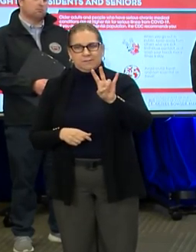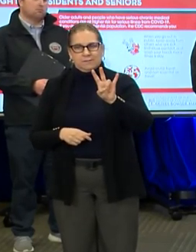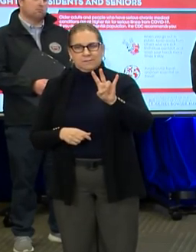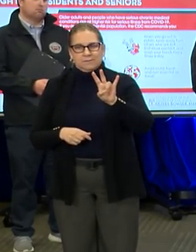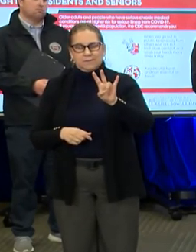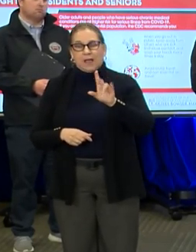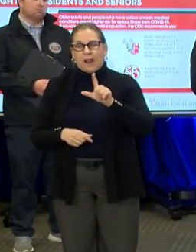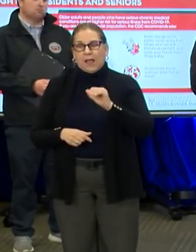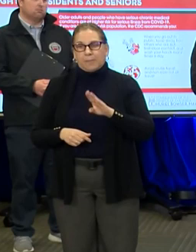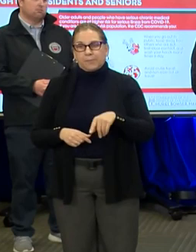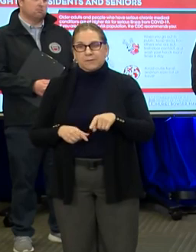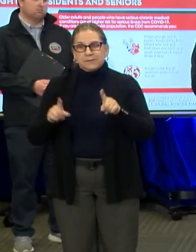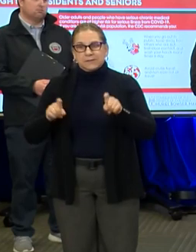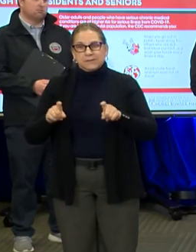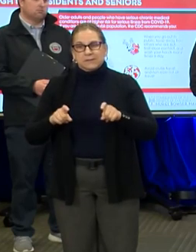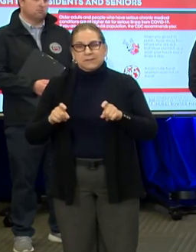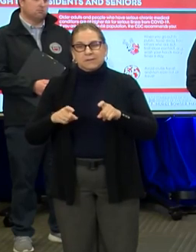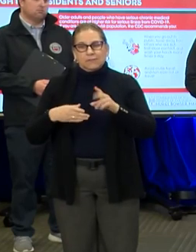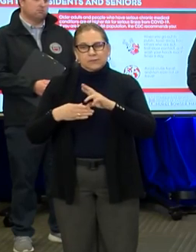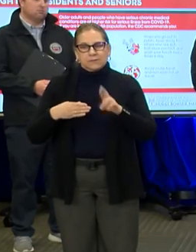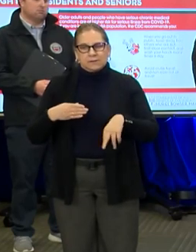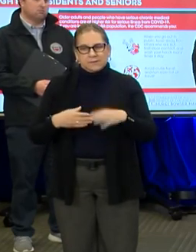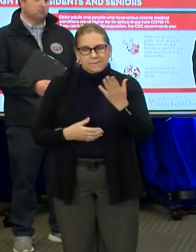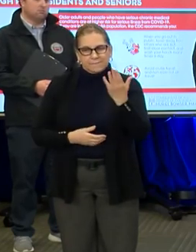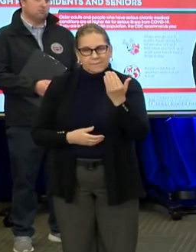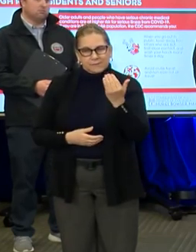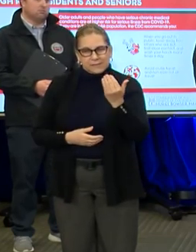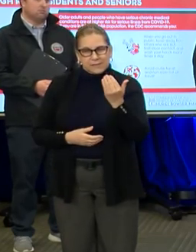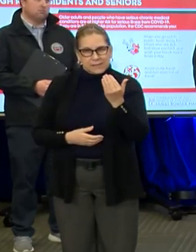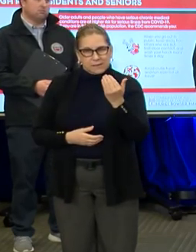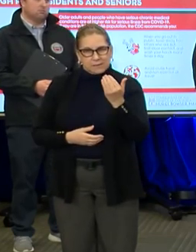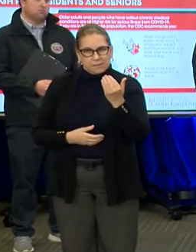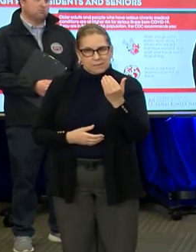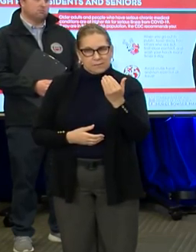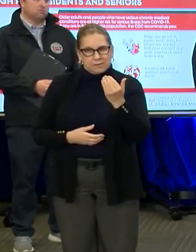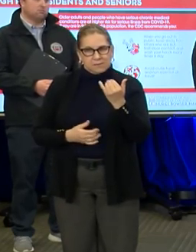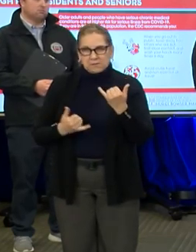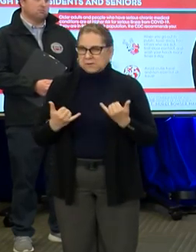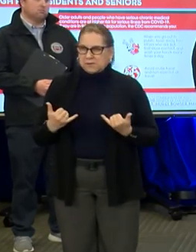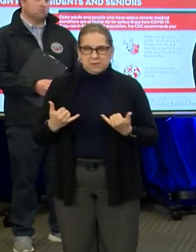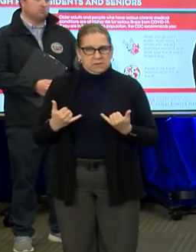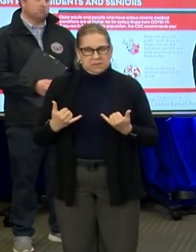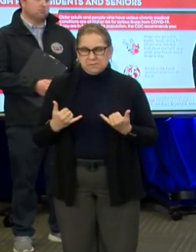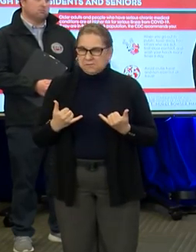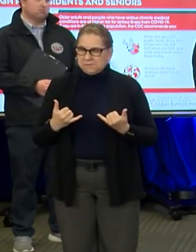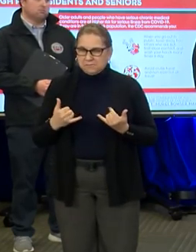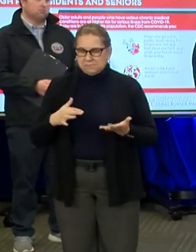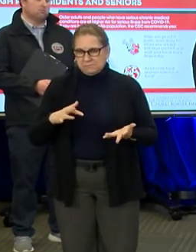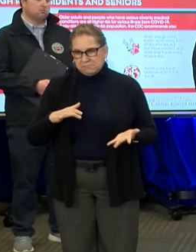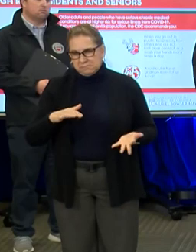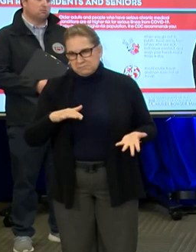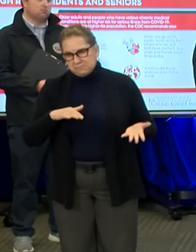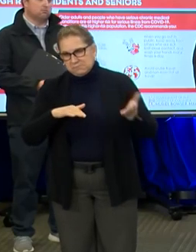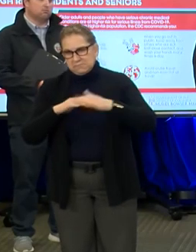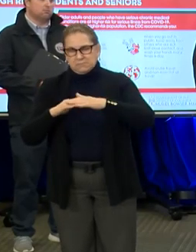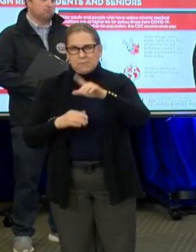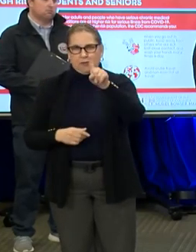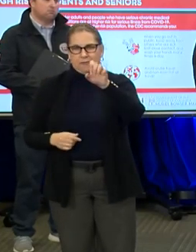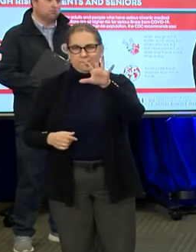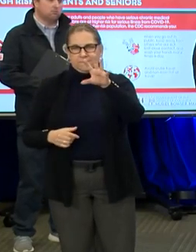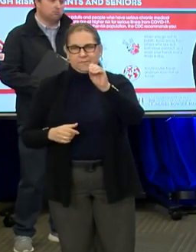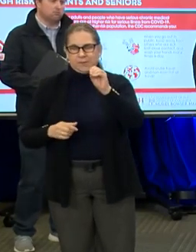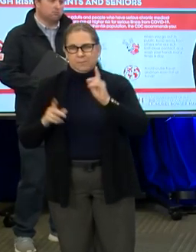Just over 2 weeks later, we are now able to do about 10 times that, about 150 patients per